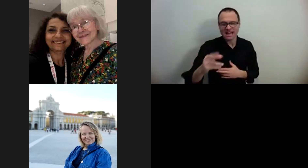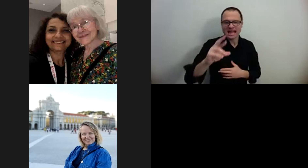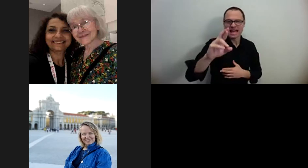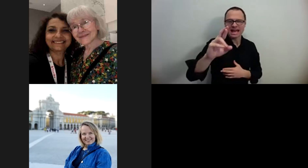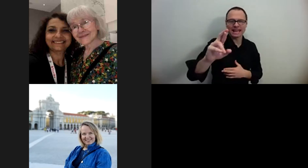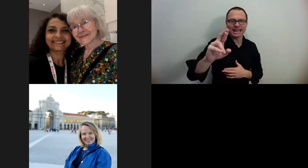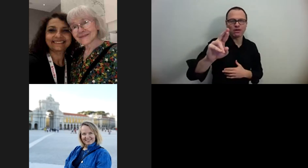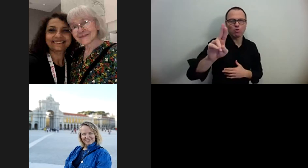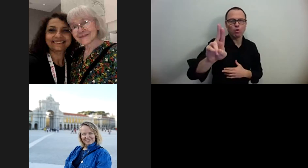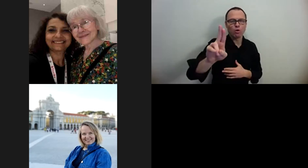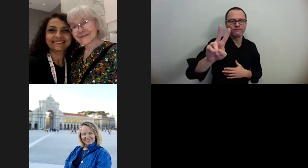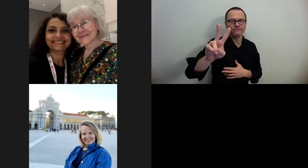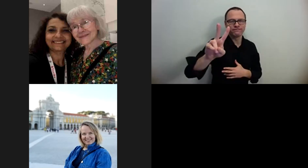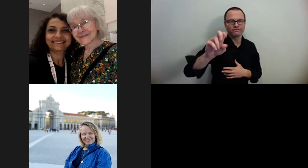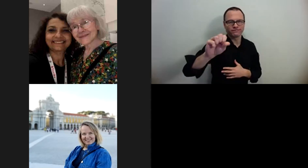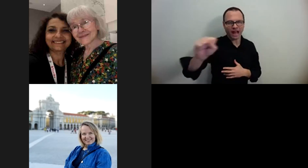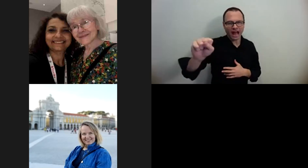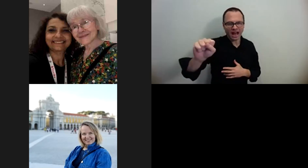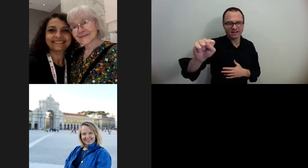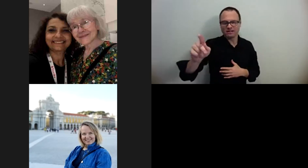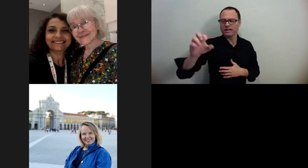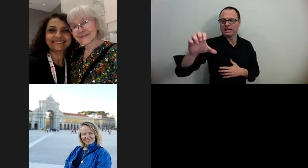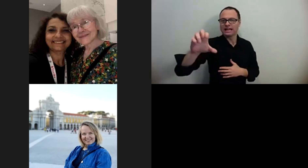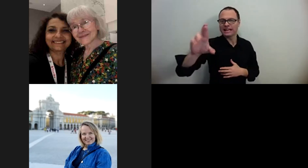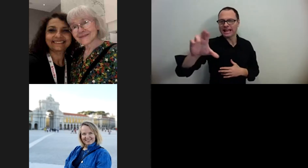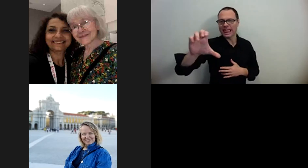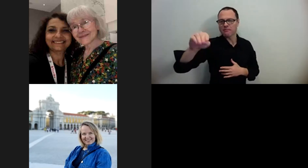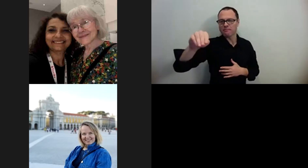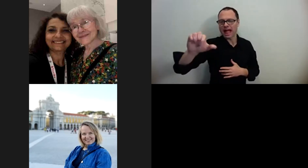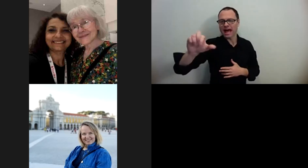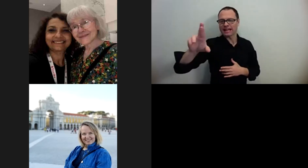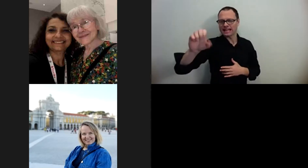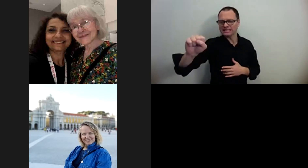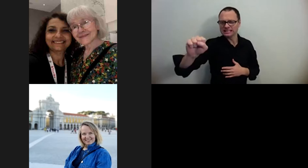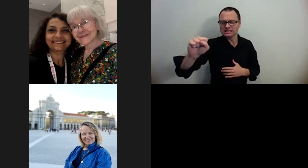woman tonight, Ruva